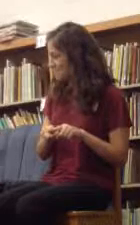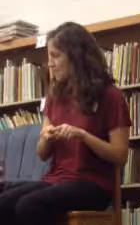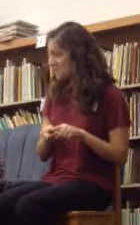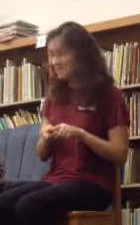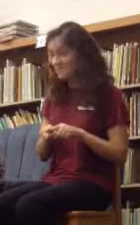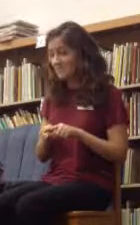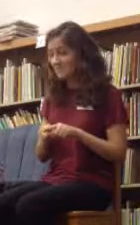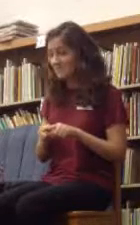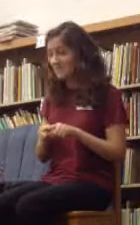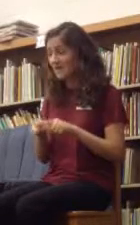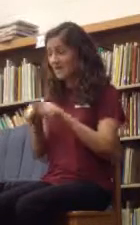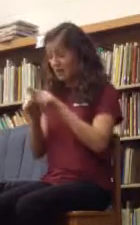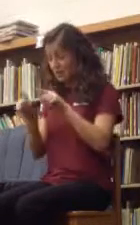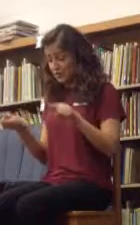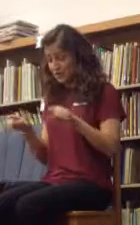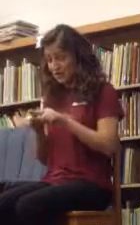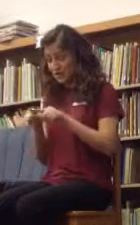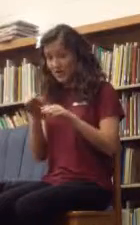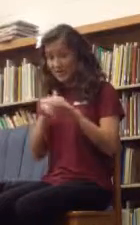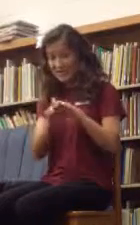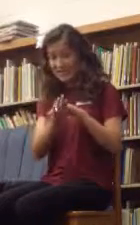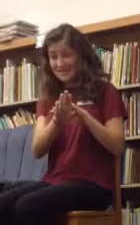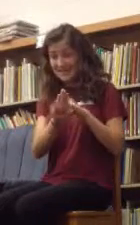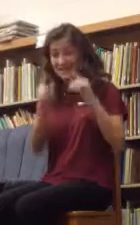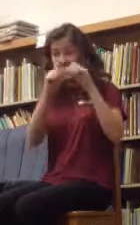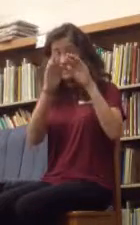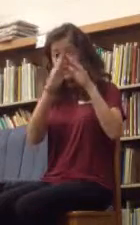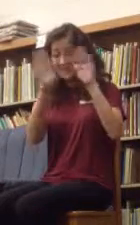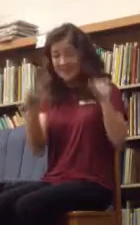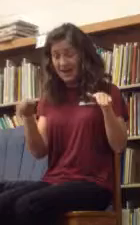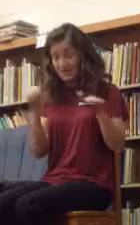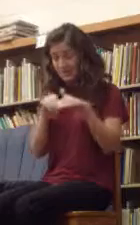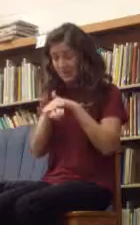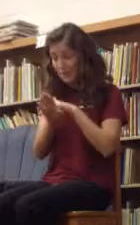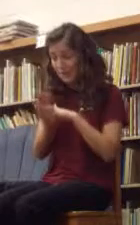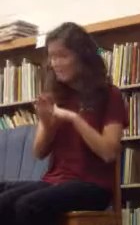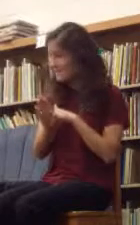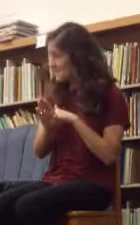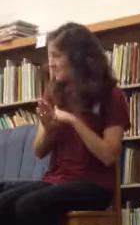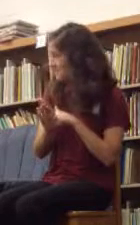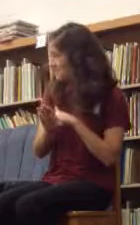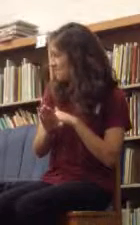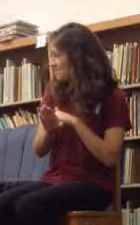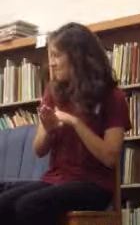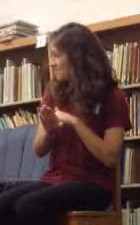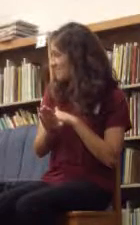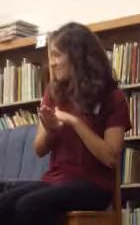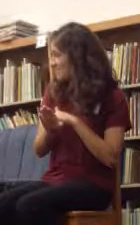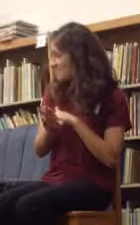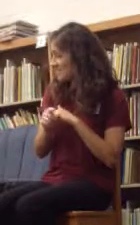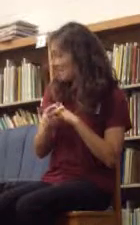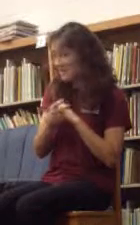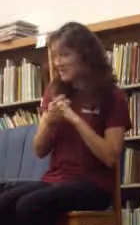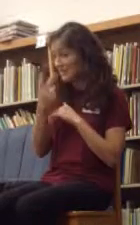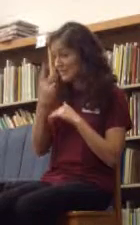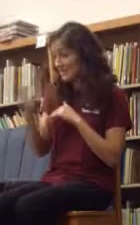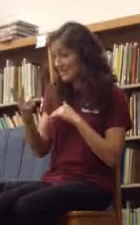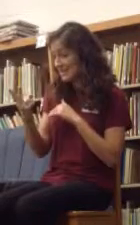is triangle in his house. And this is